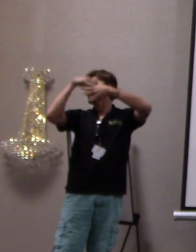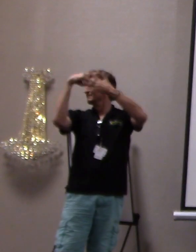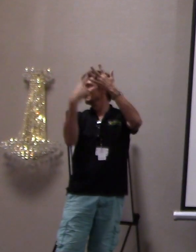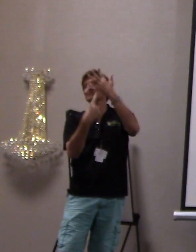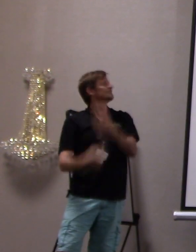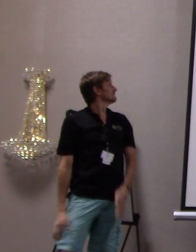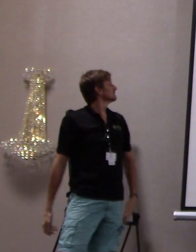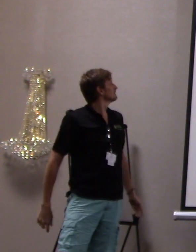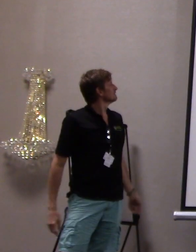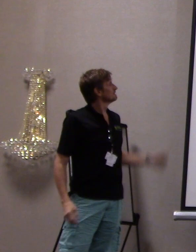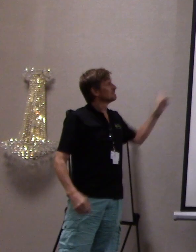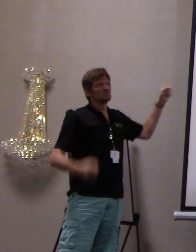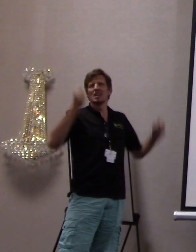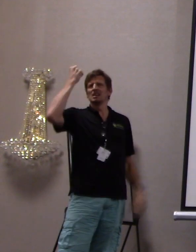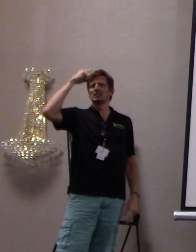giving 5 different workshops.